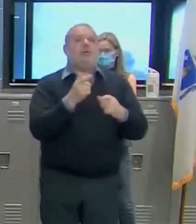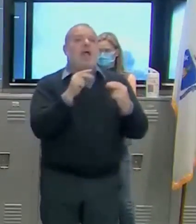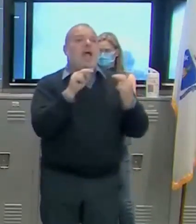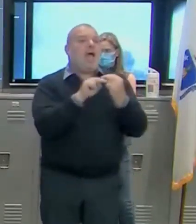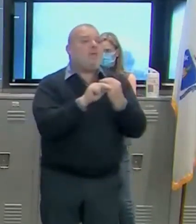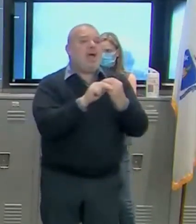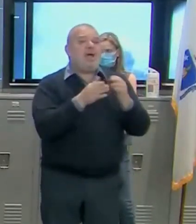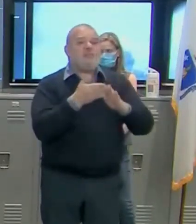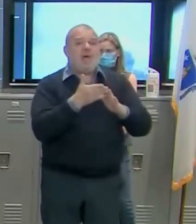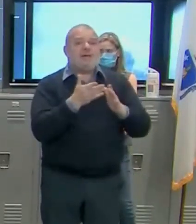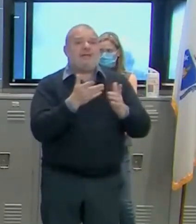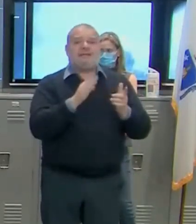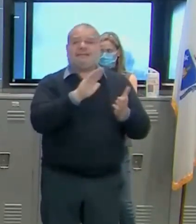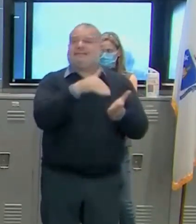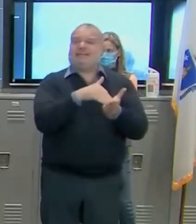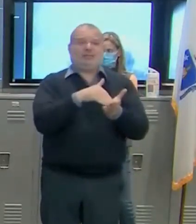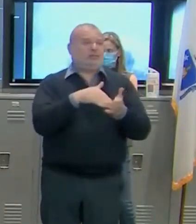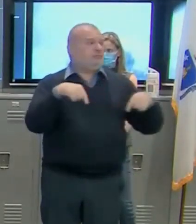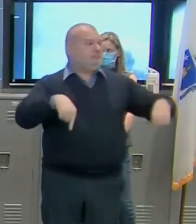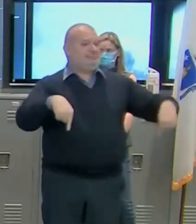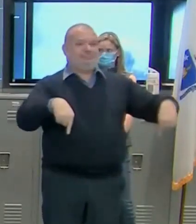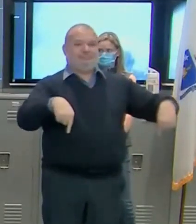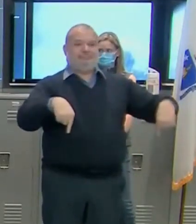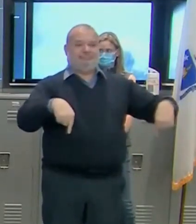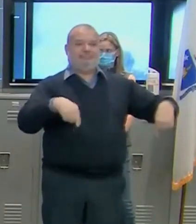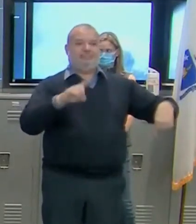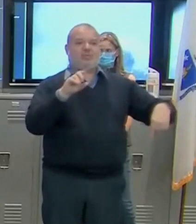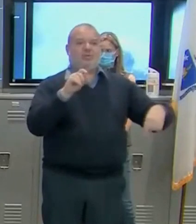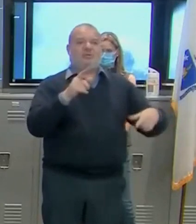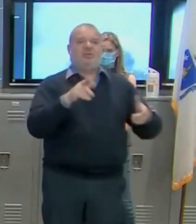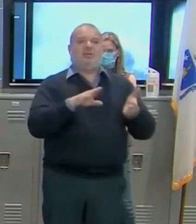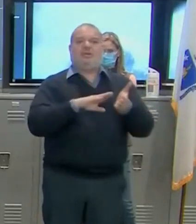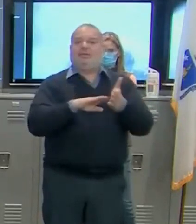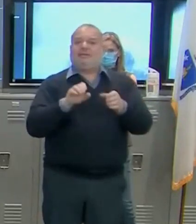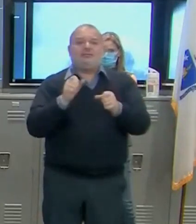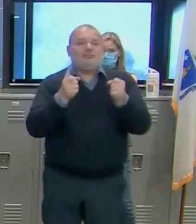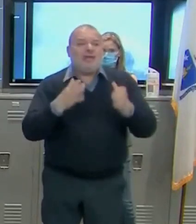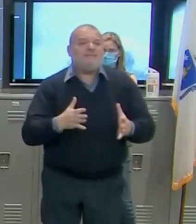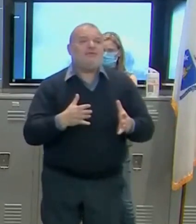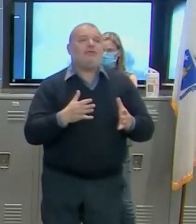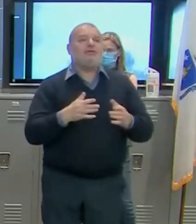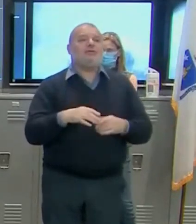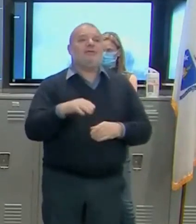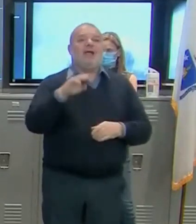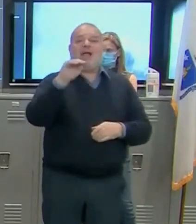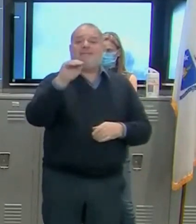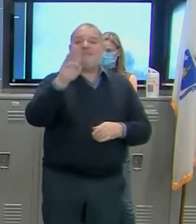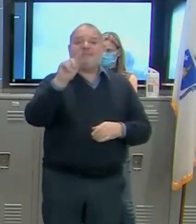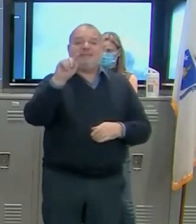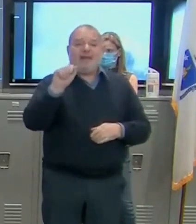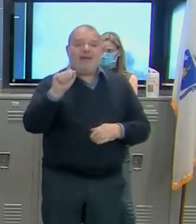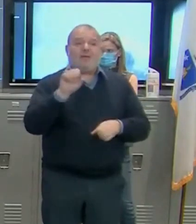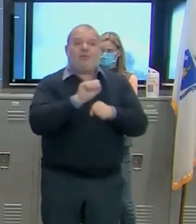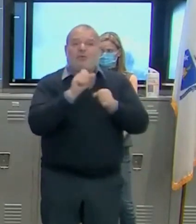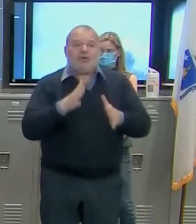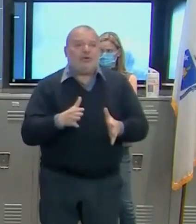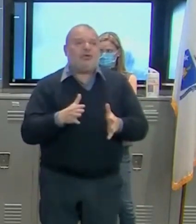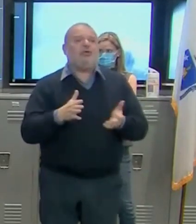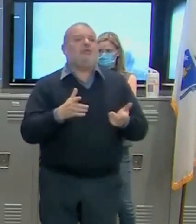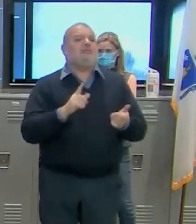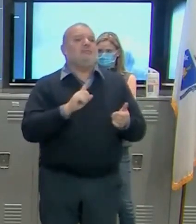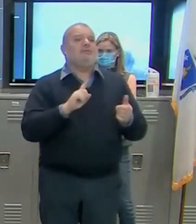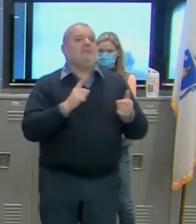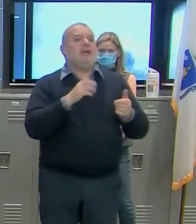plow drivers, the MBTA vehicle operations and entire team, members of the medical community, first responders, and